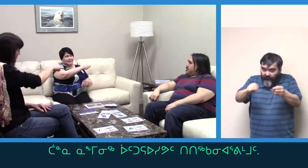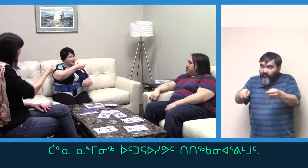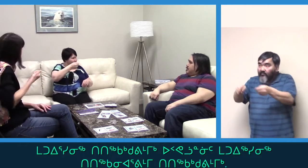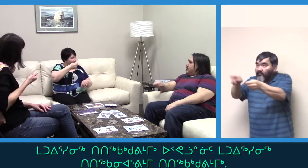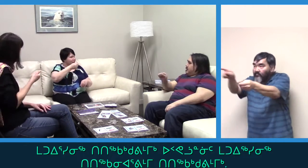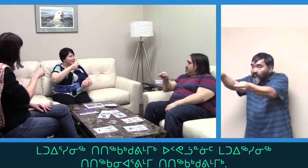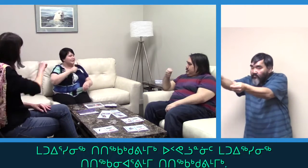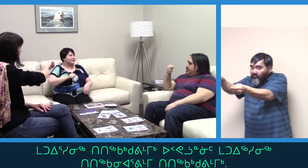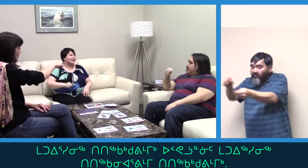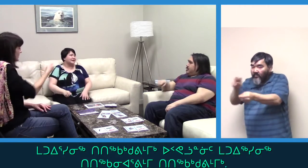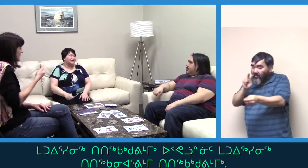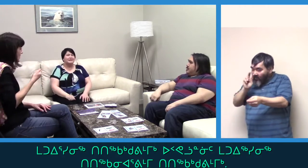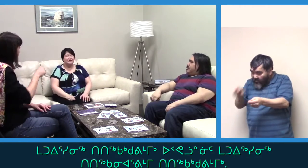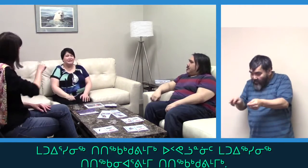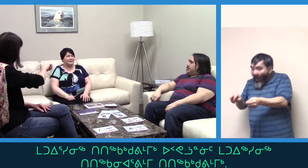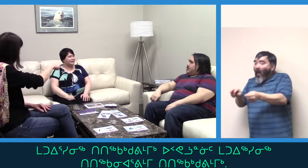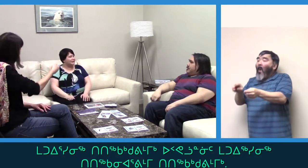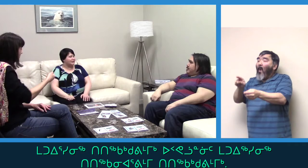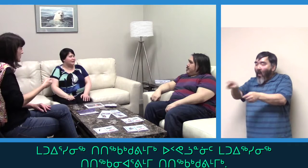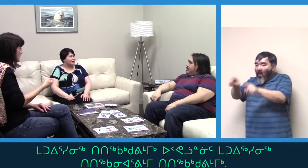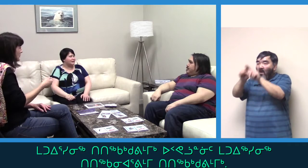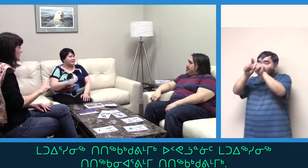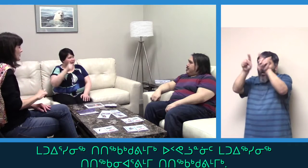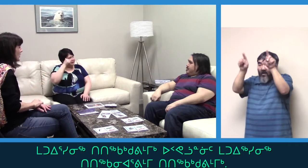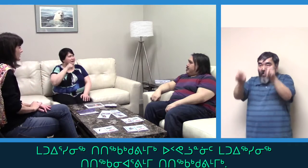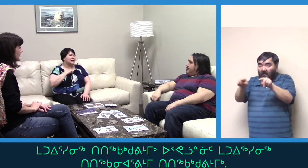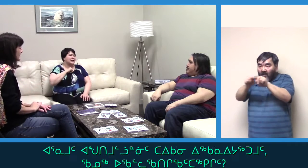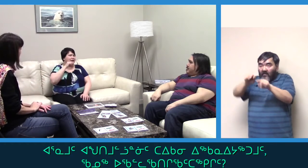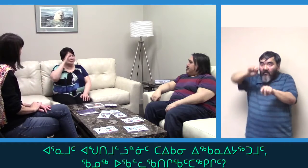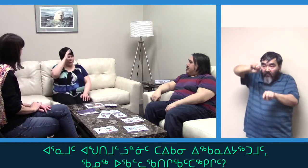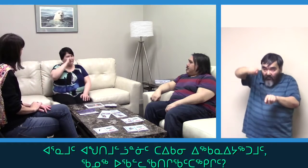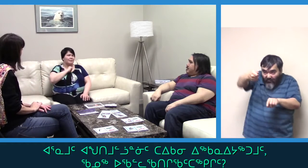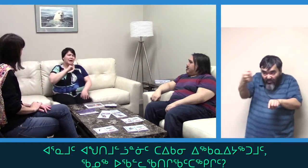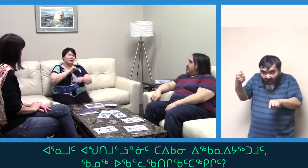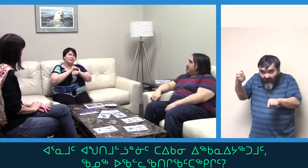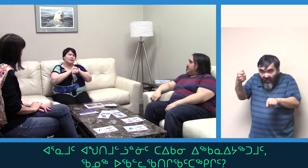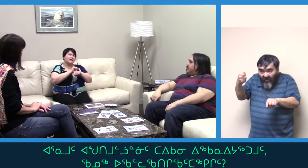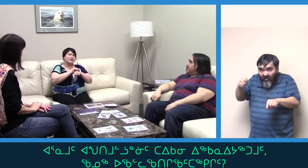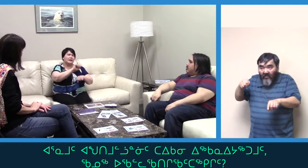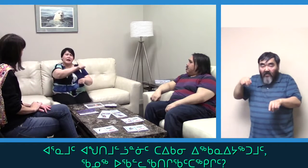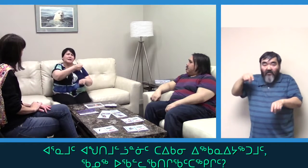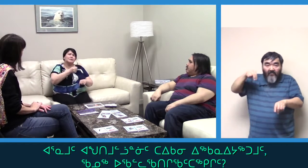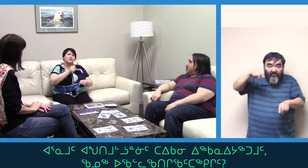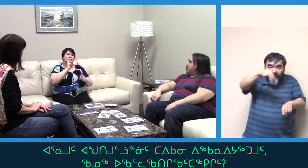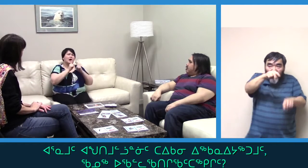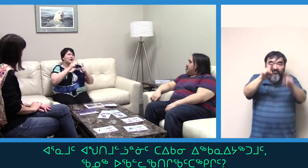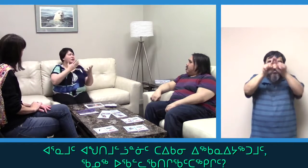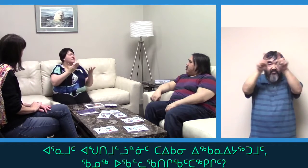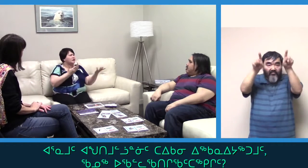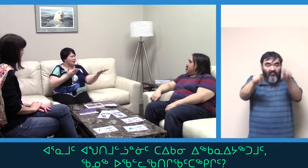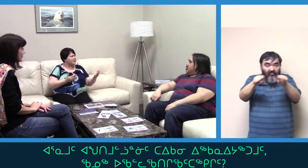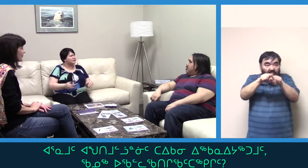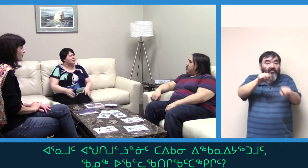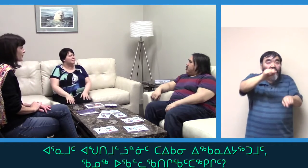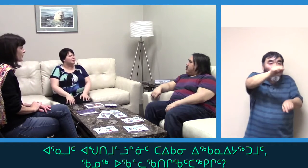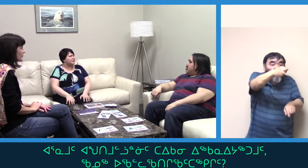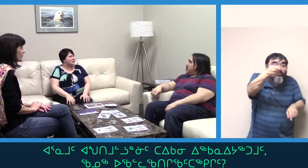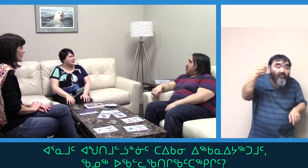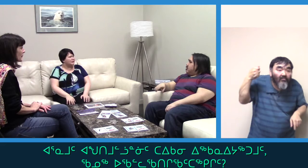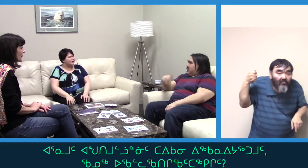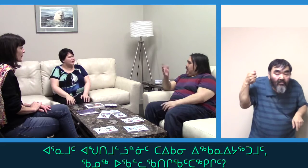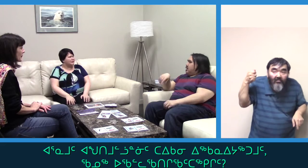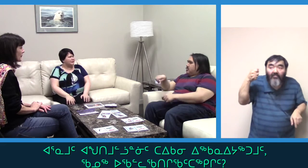office. Oh, this is the box, the opening the post office box. The lady or the man working there at the post, how do you talk to